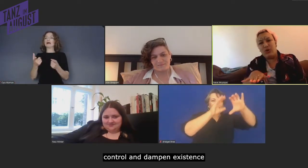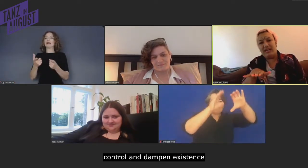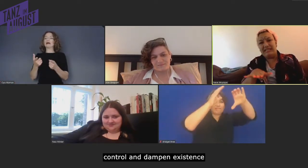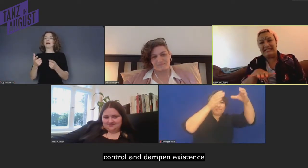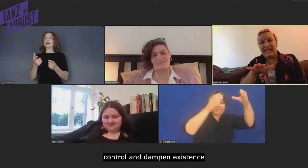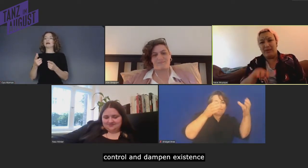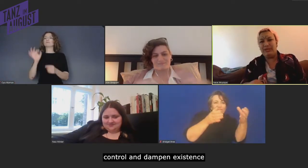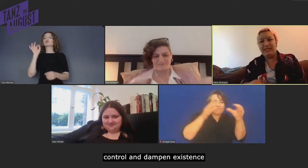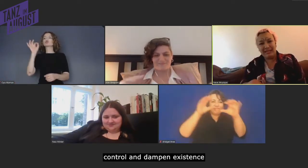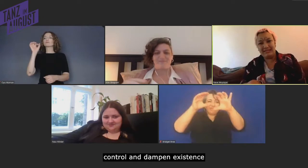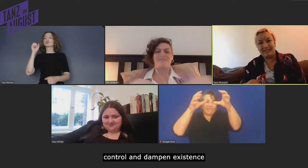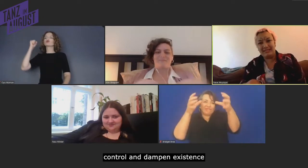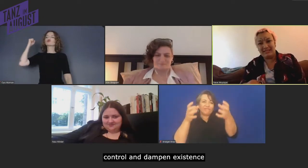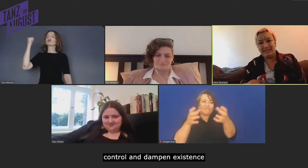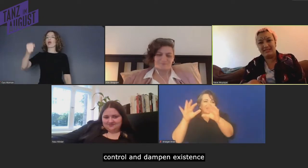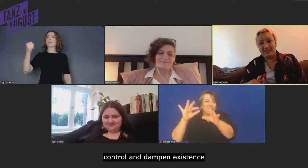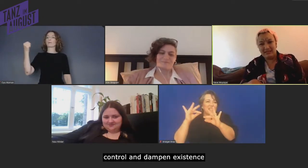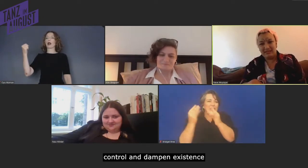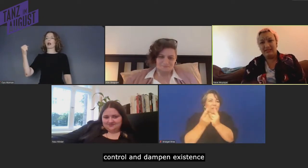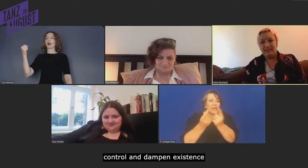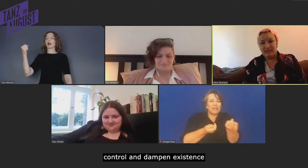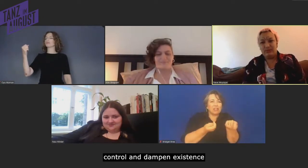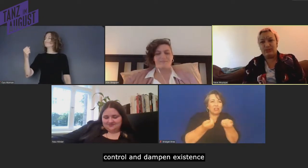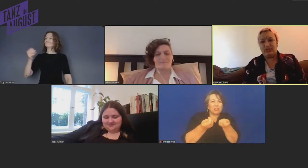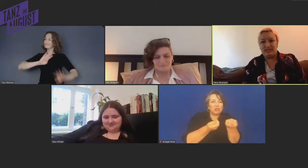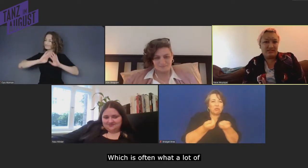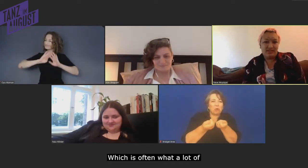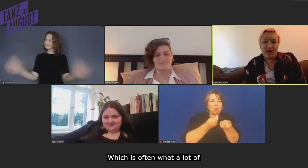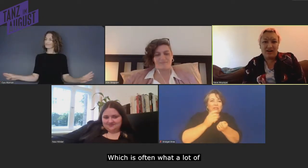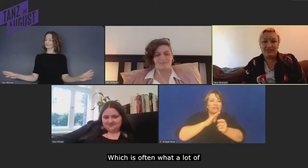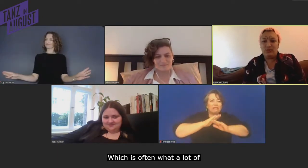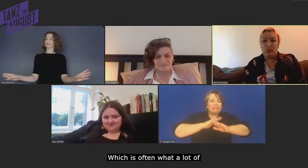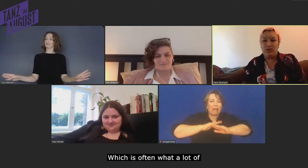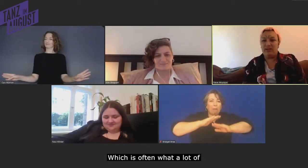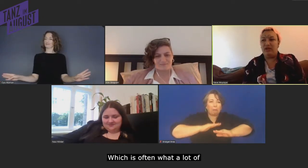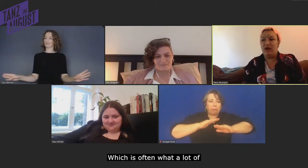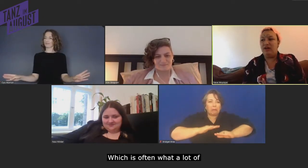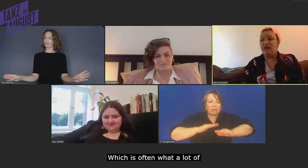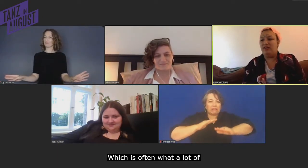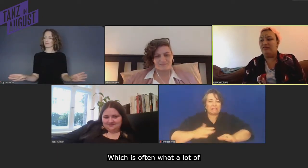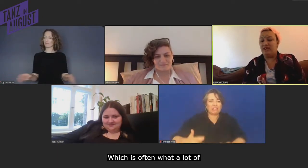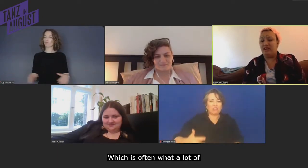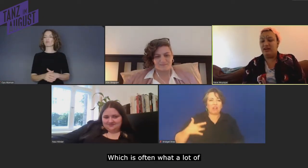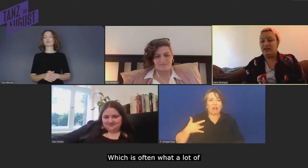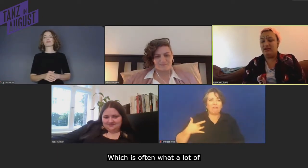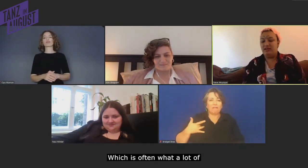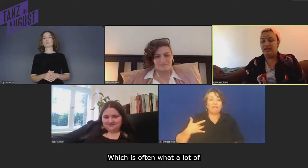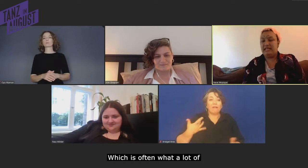control and dampen existence, which is often what a lot of